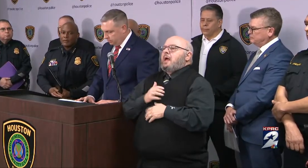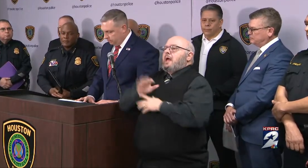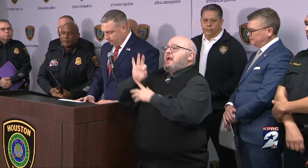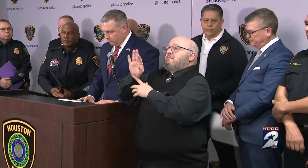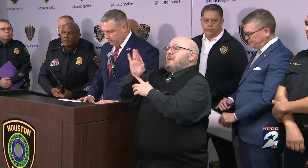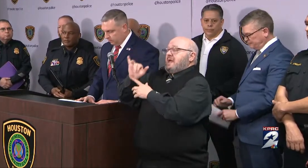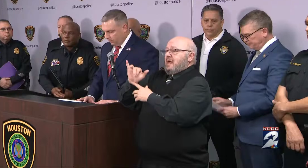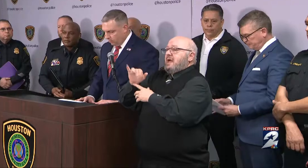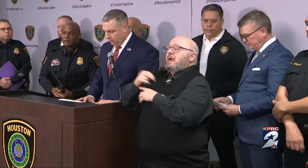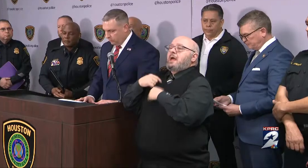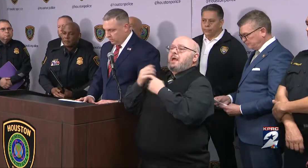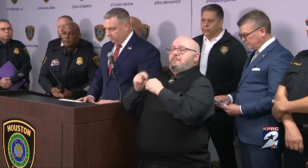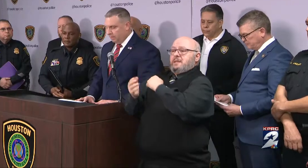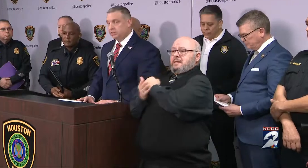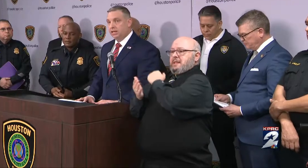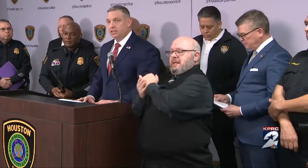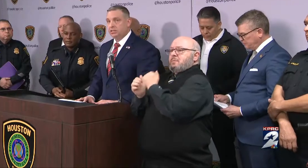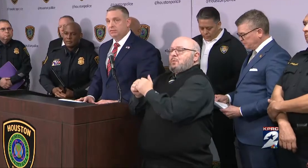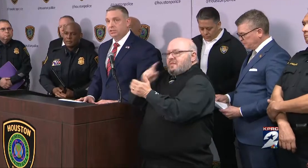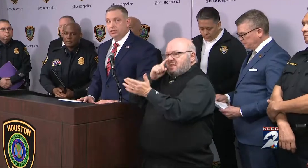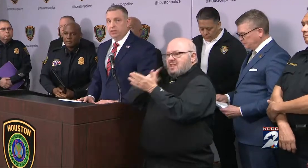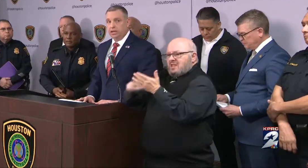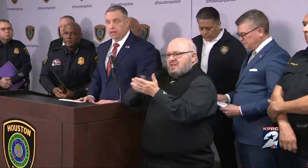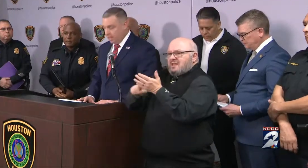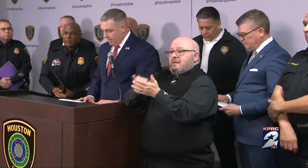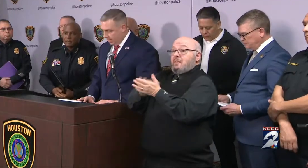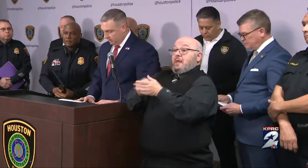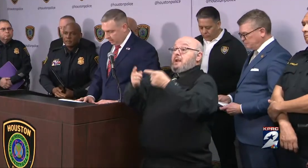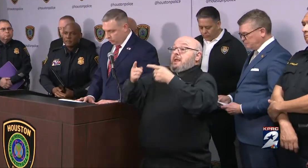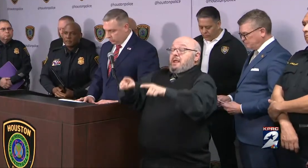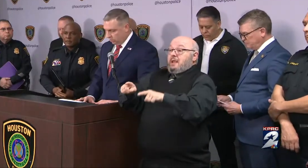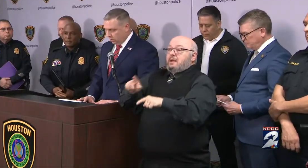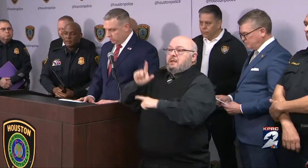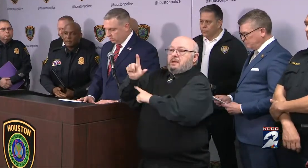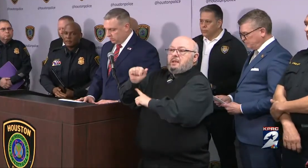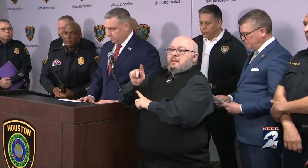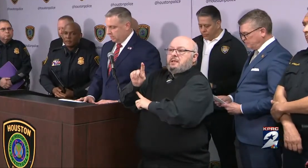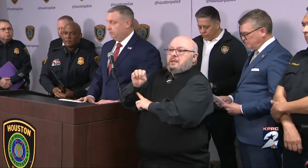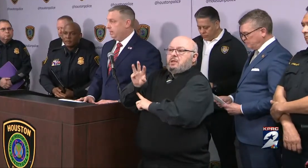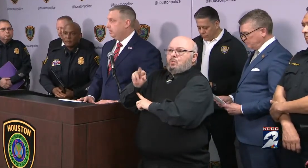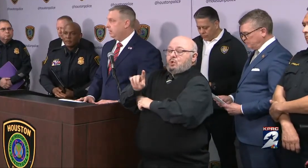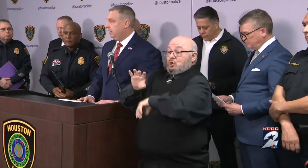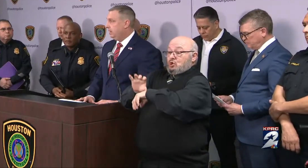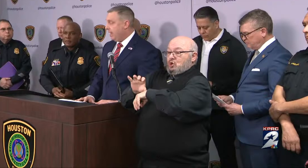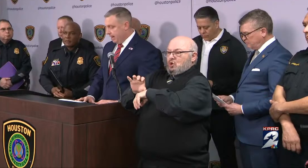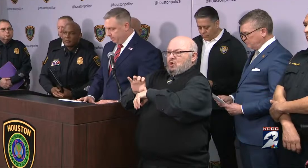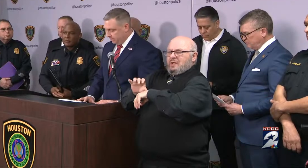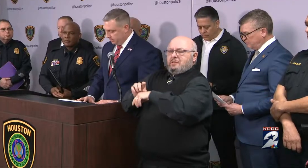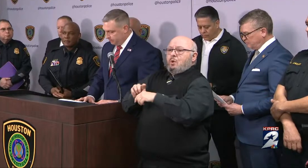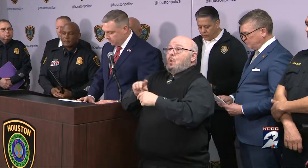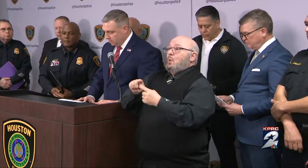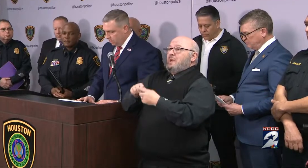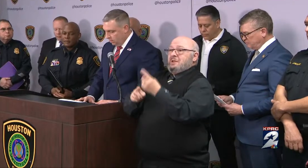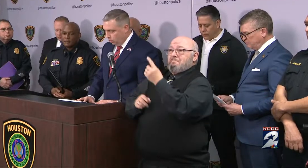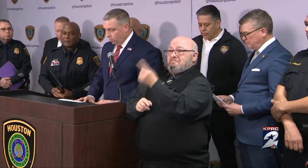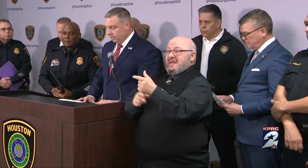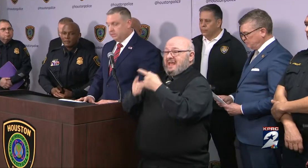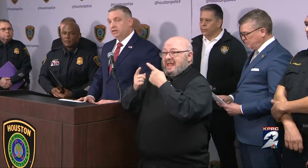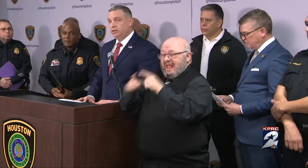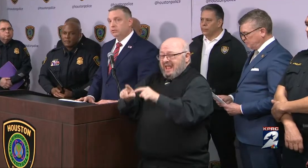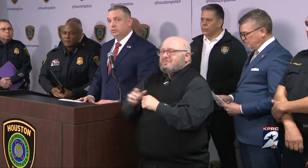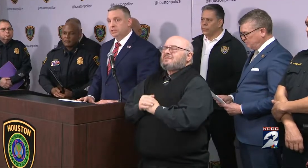the Houston Police Department with the investigation of the shooting at Lakewood Church since it immediately happened.